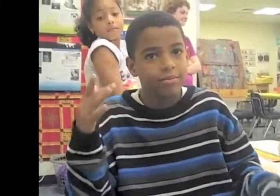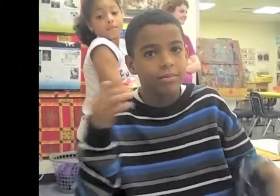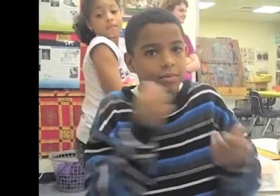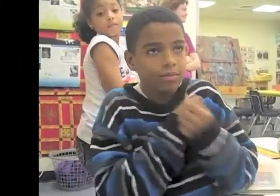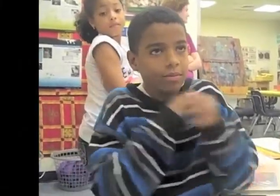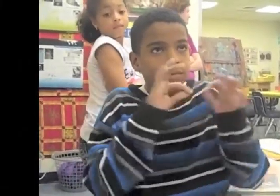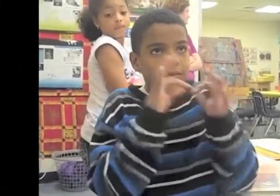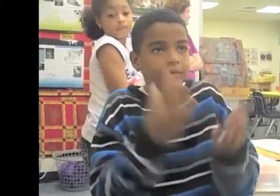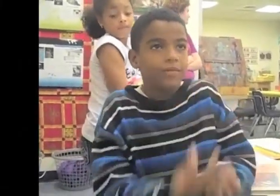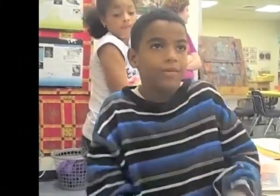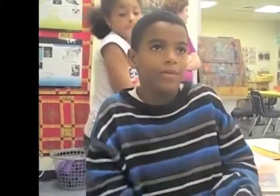My family.